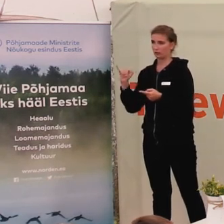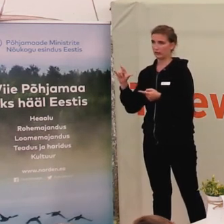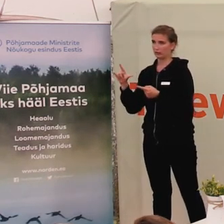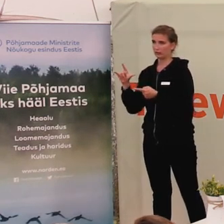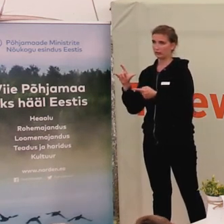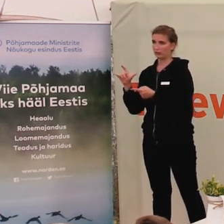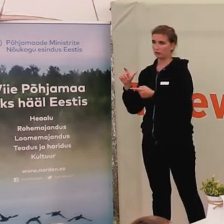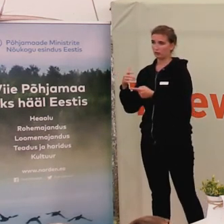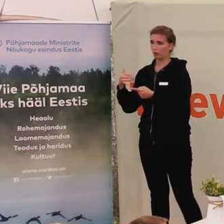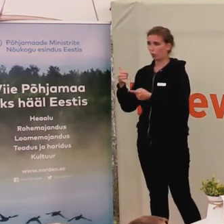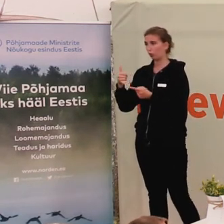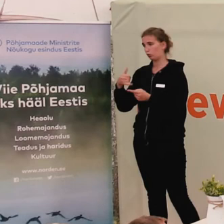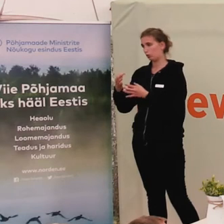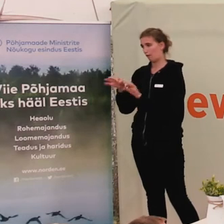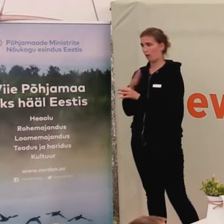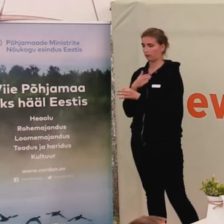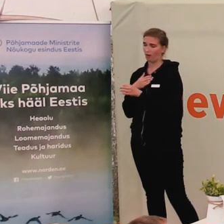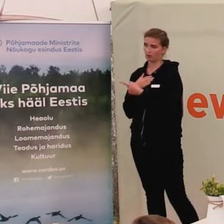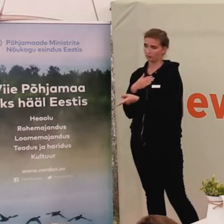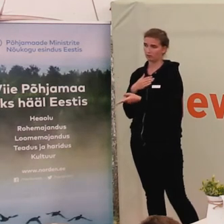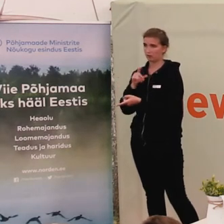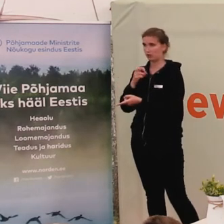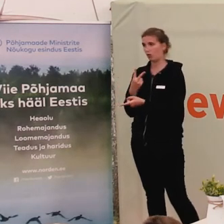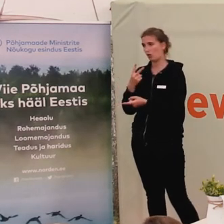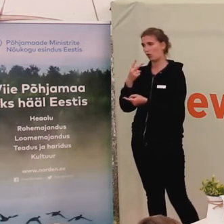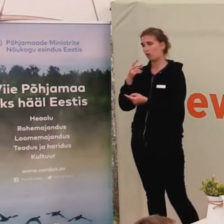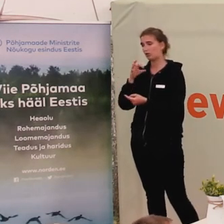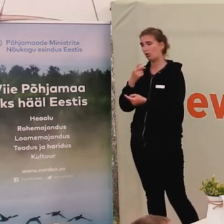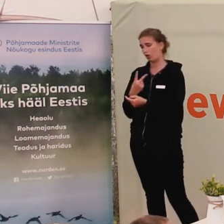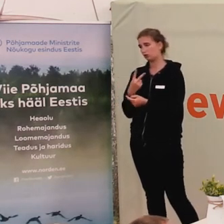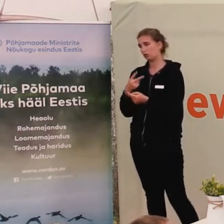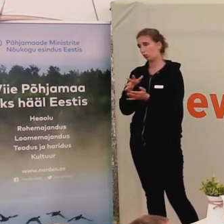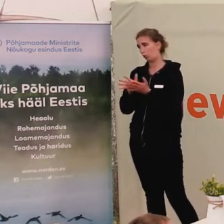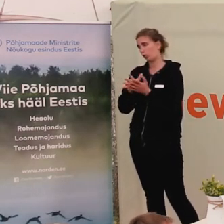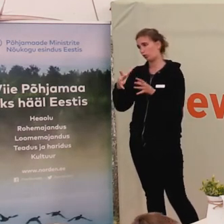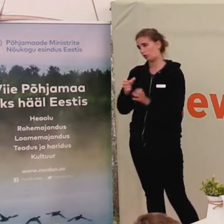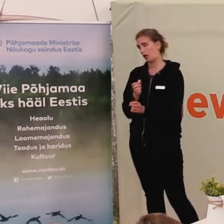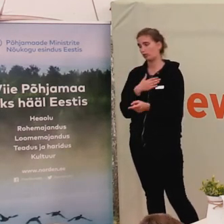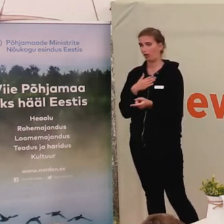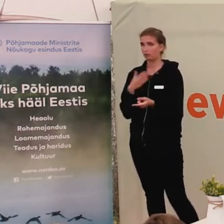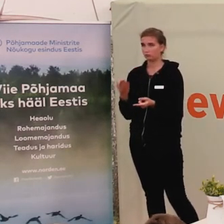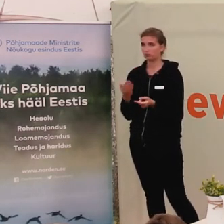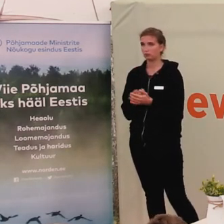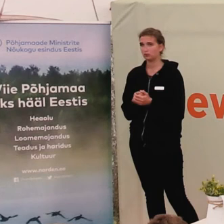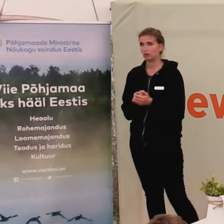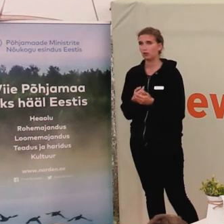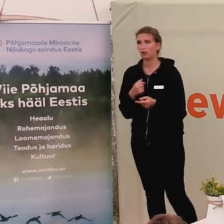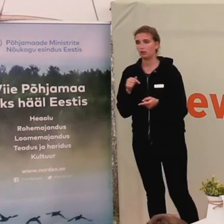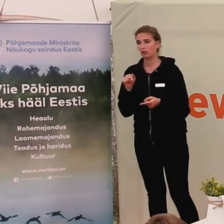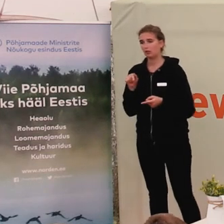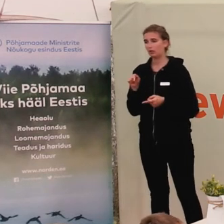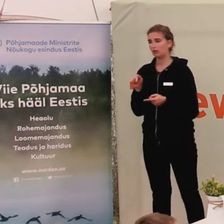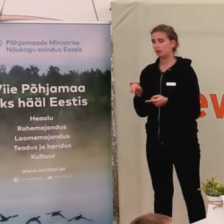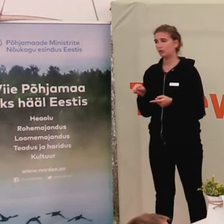And I wouldn't limit myself to carbon dioxide, of course. Everything that has an environmental pressure. I would try to calculate beforehand what can we allow